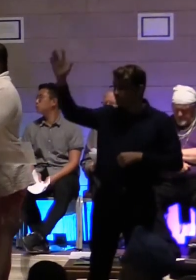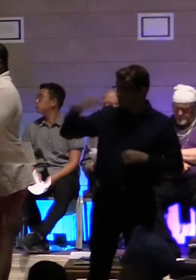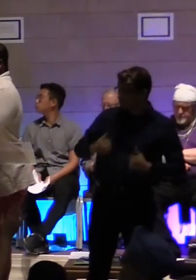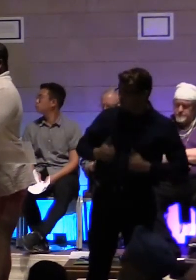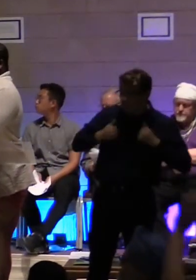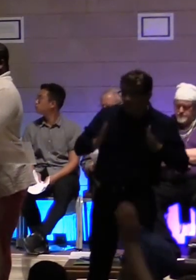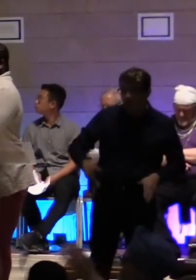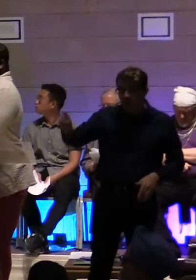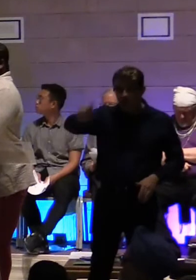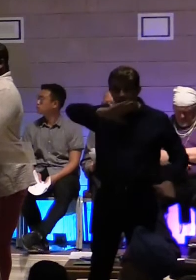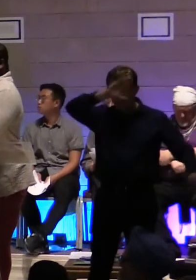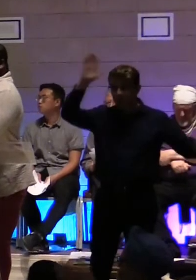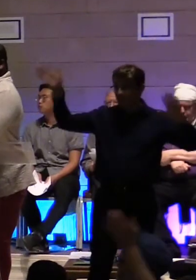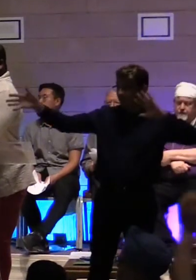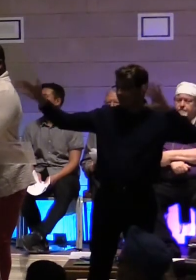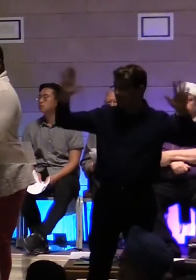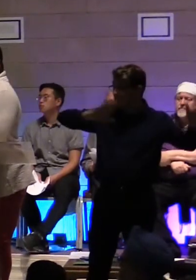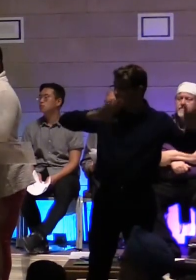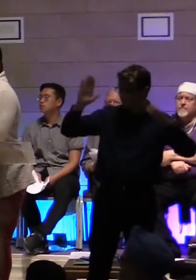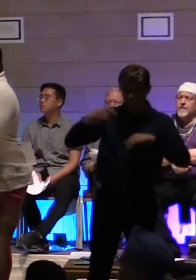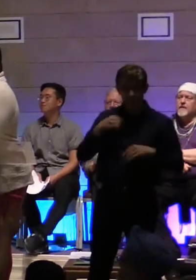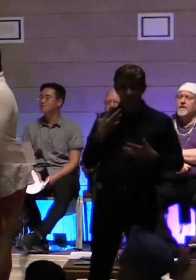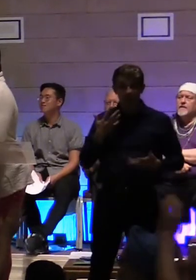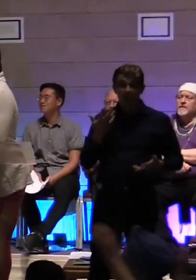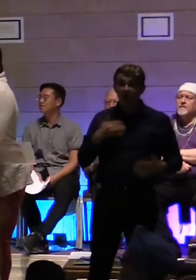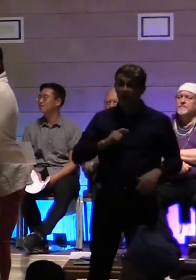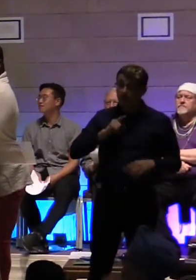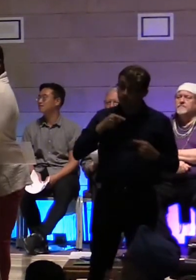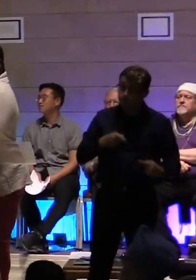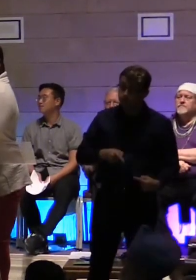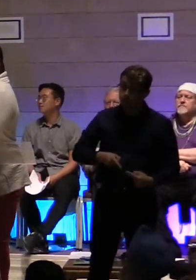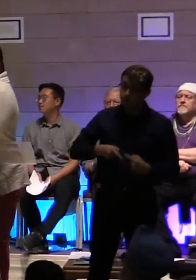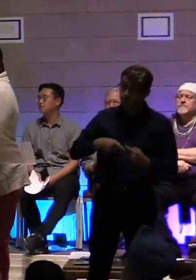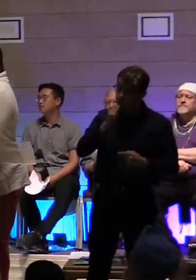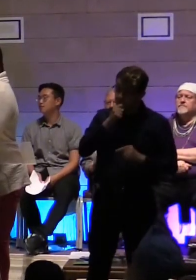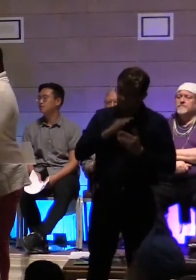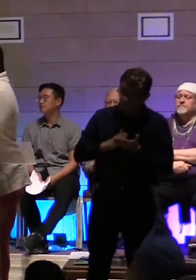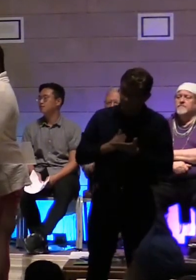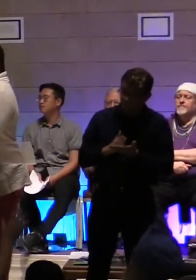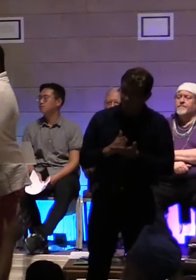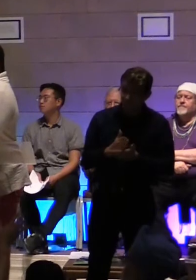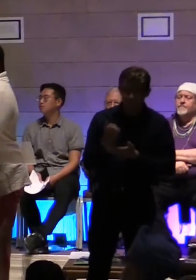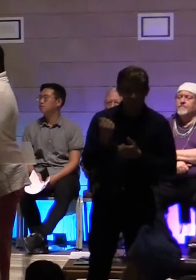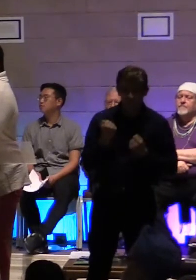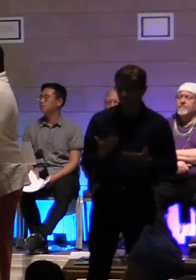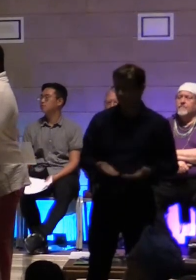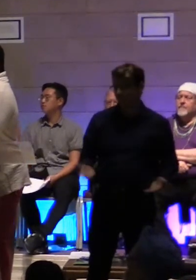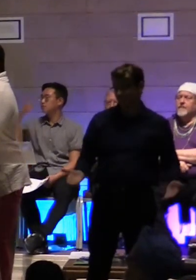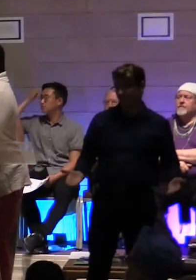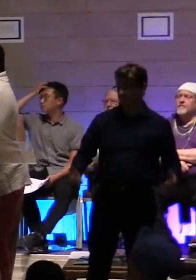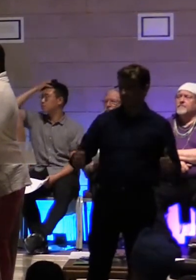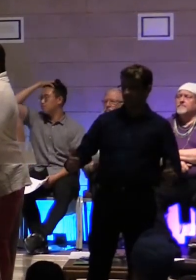a survivor. I've been through some things, but I'm a survivor. Come on, let's go, band. 1,